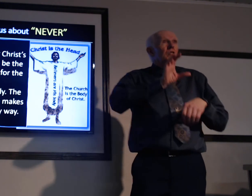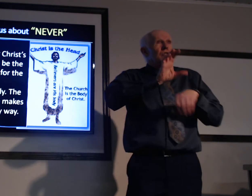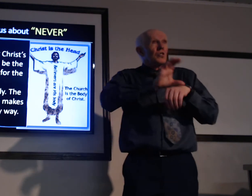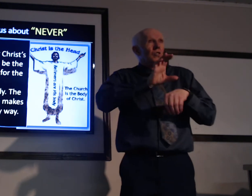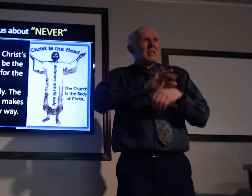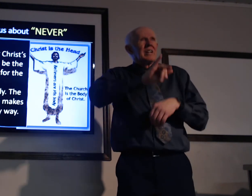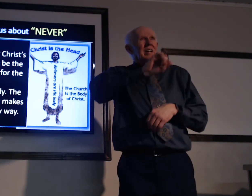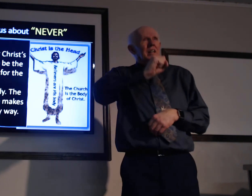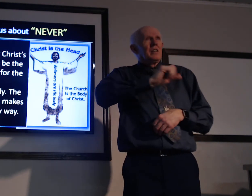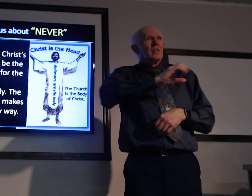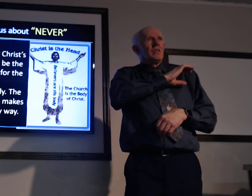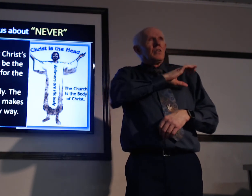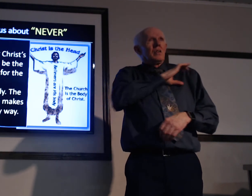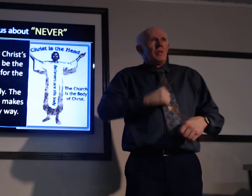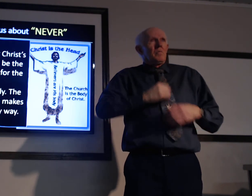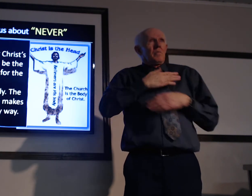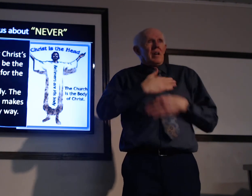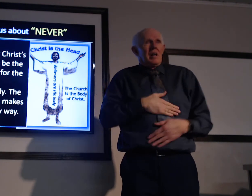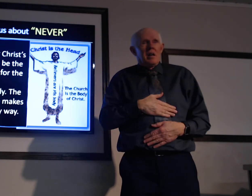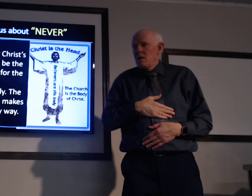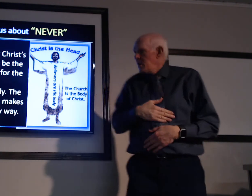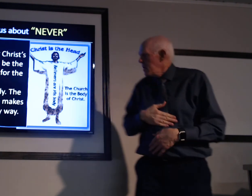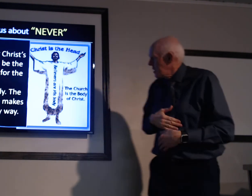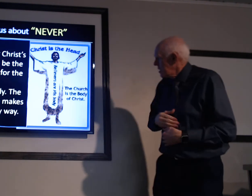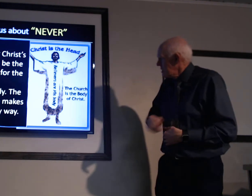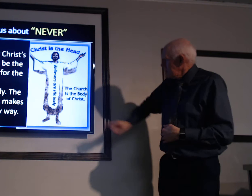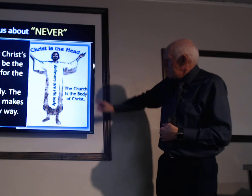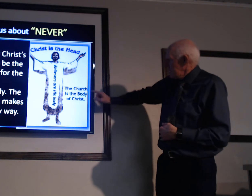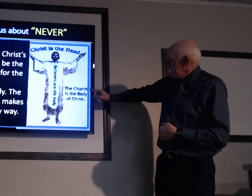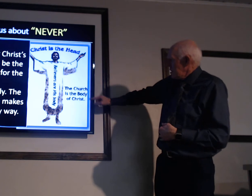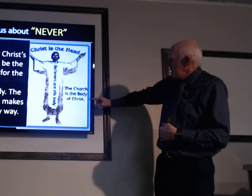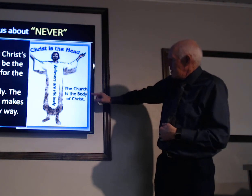The church is Christ's body.